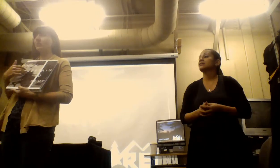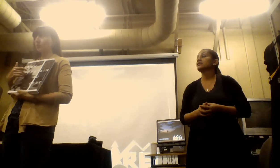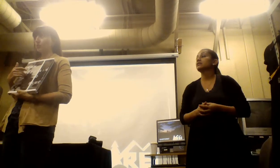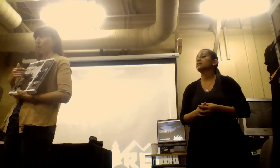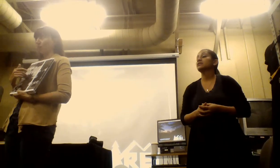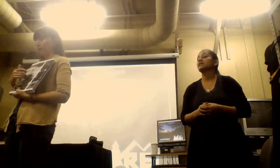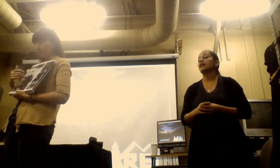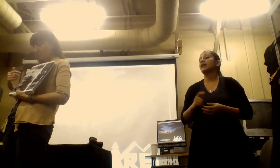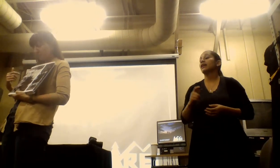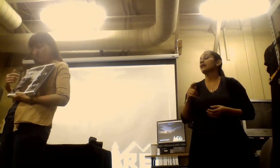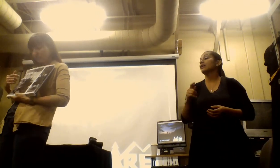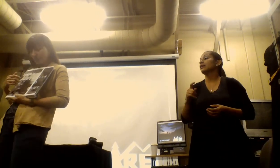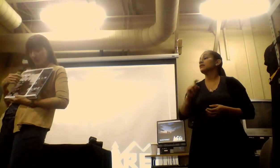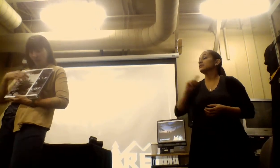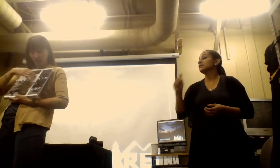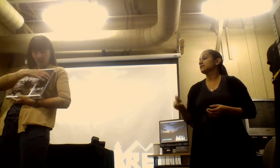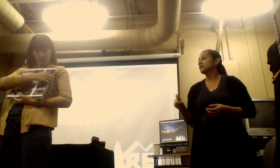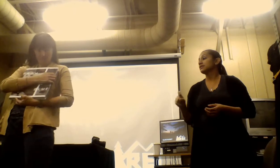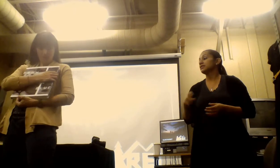Texas photographer,